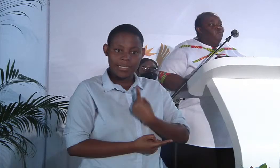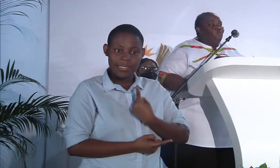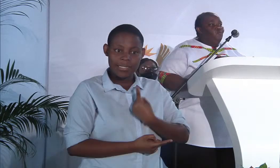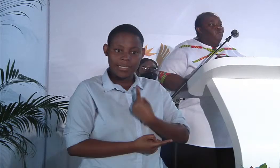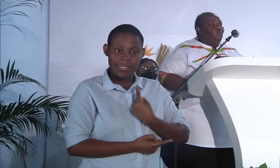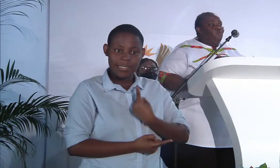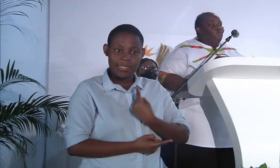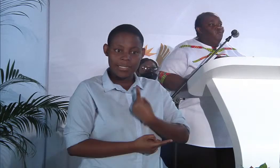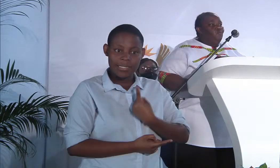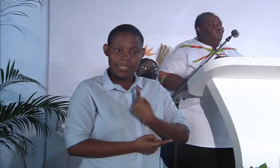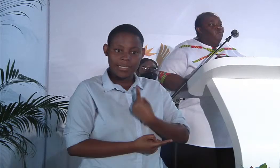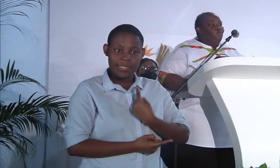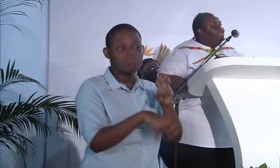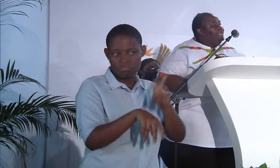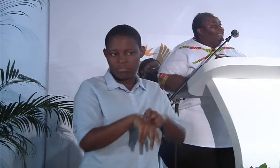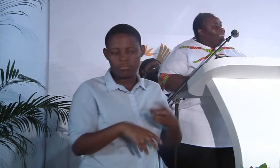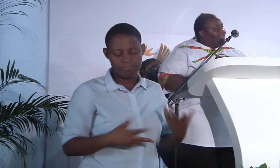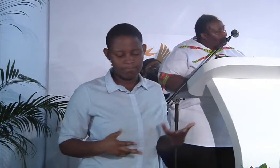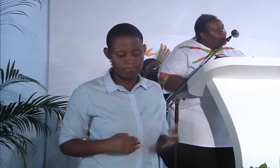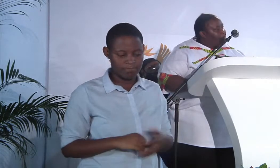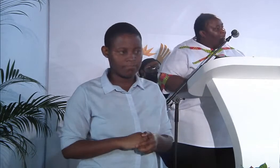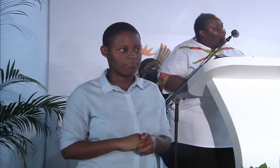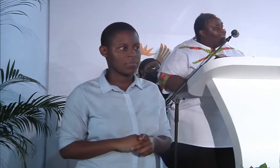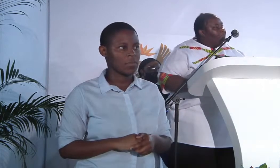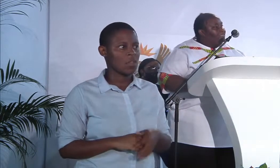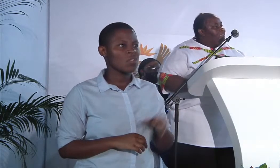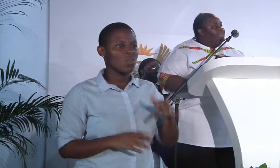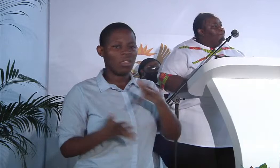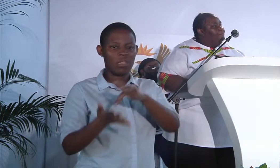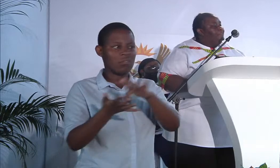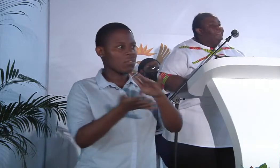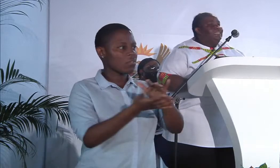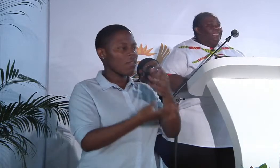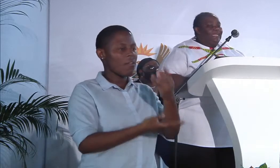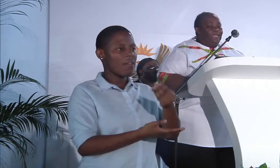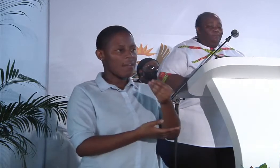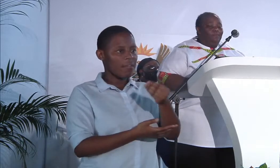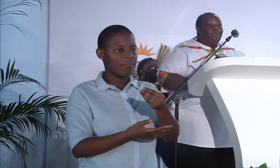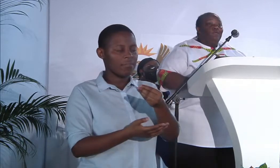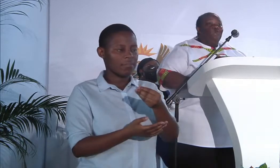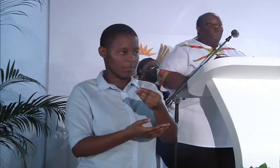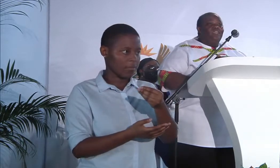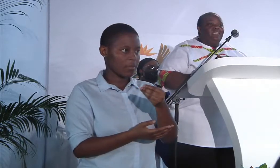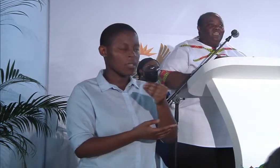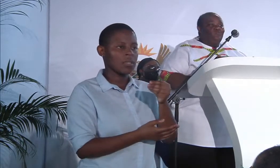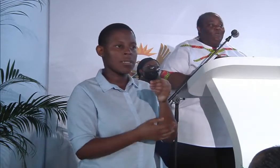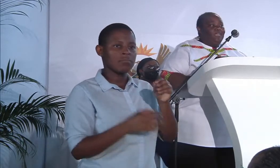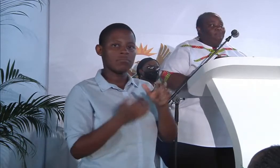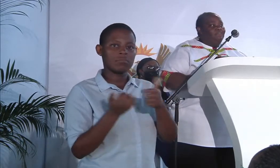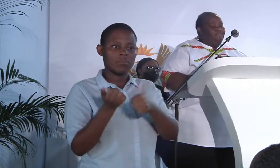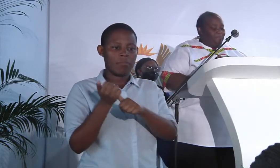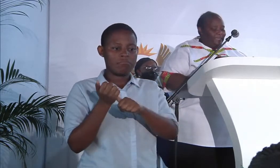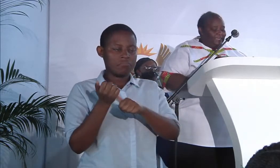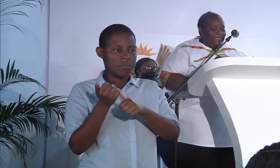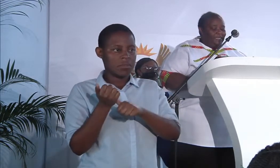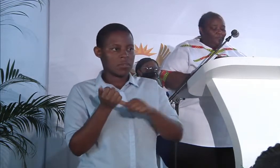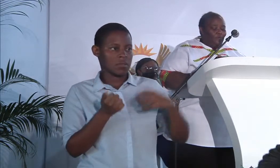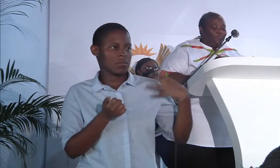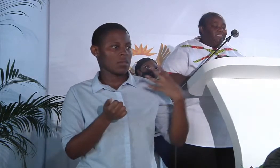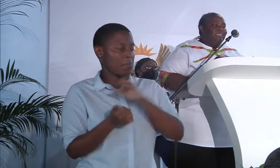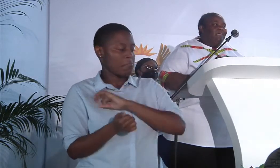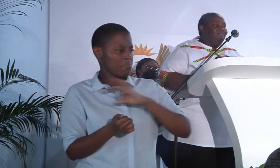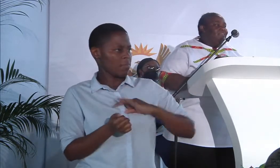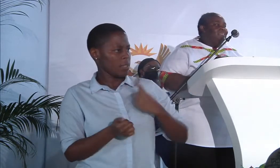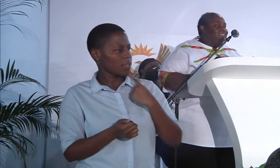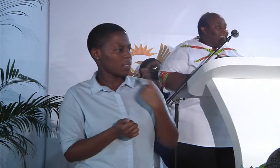have institutions like the Deputy Mayor was mentioning that can help. We need to help everybody